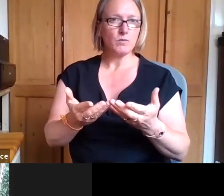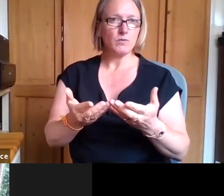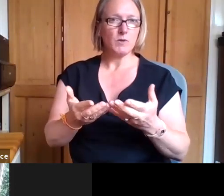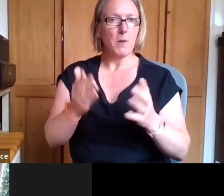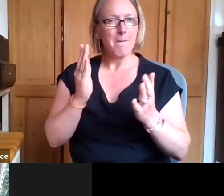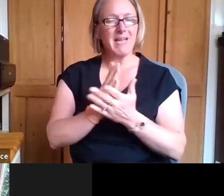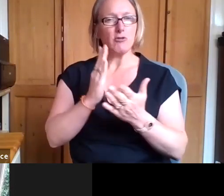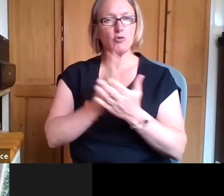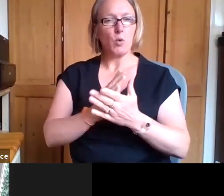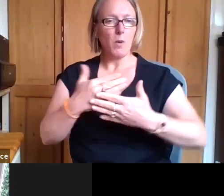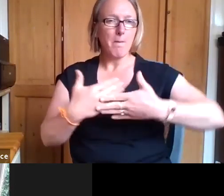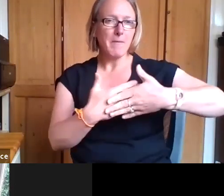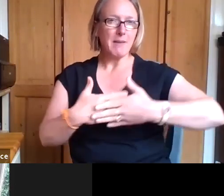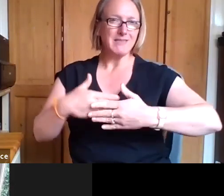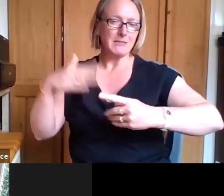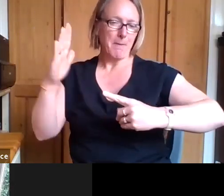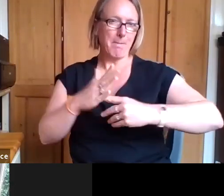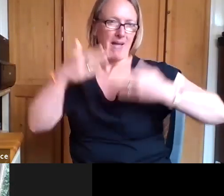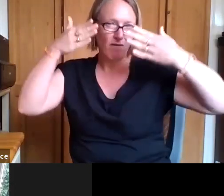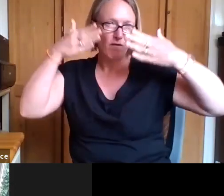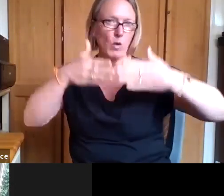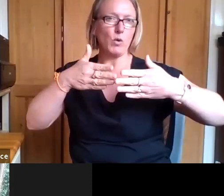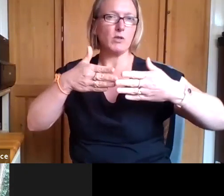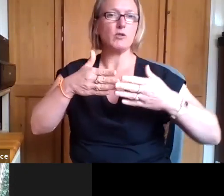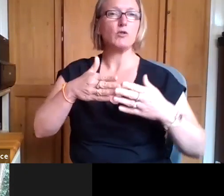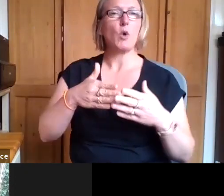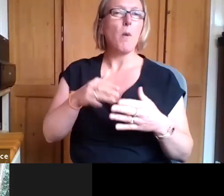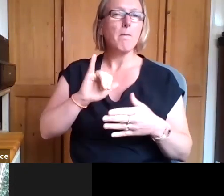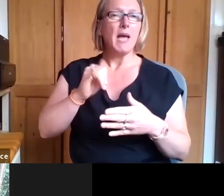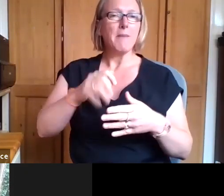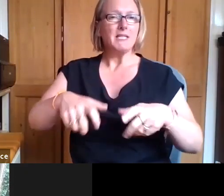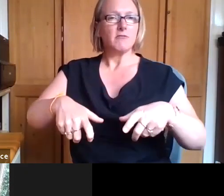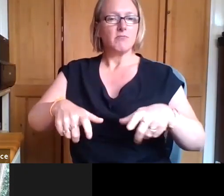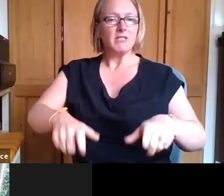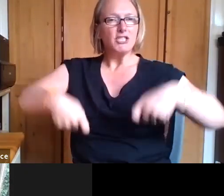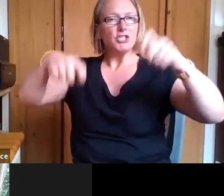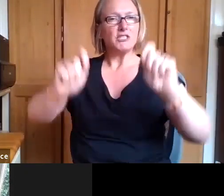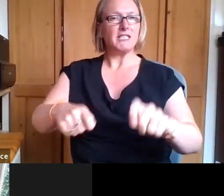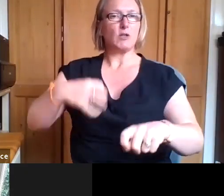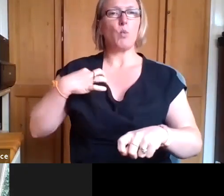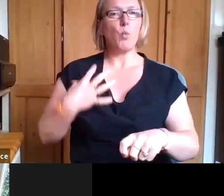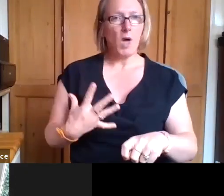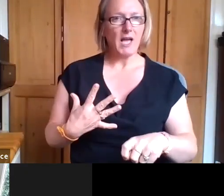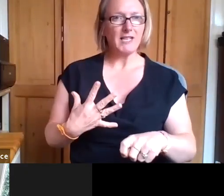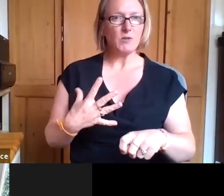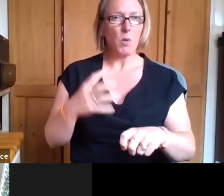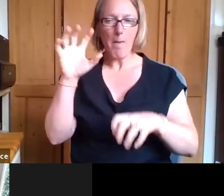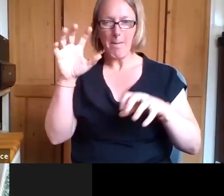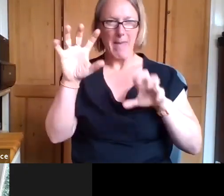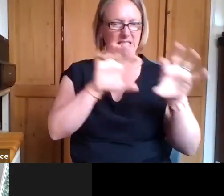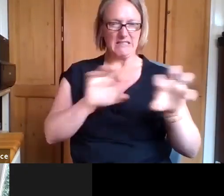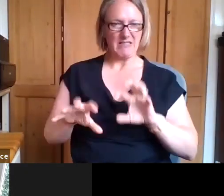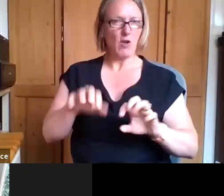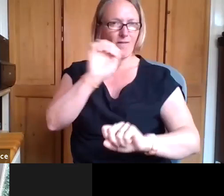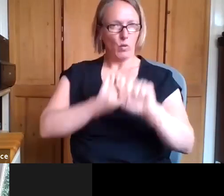I would use white beige sheets or something that is plain color, not too much patterns, because then that takes away